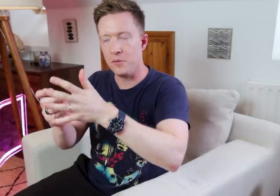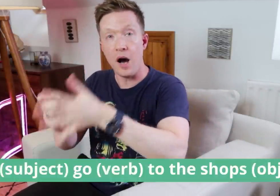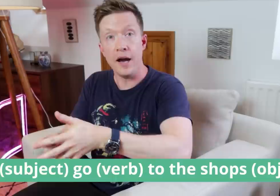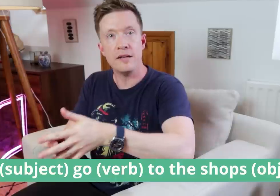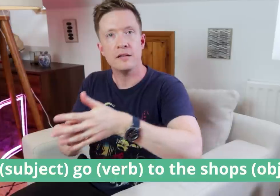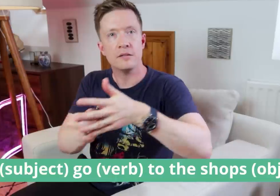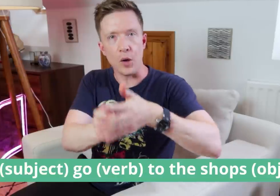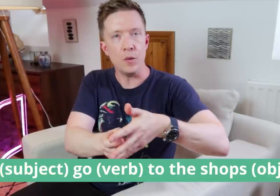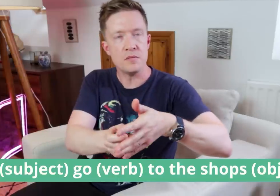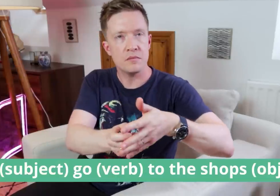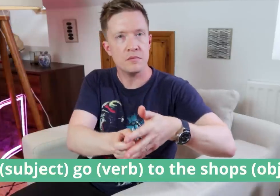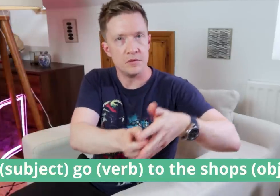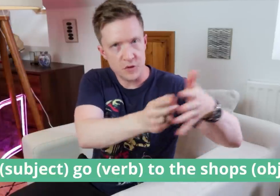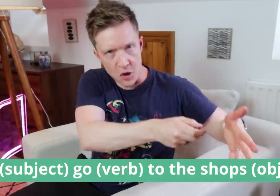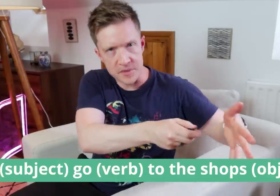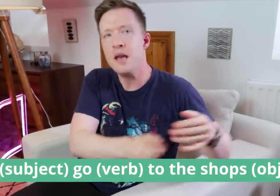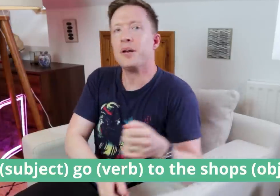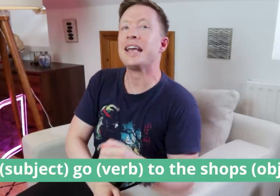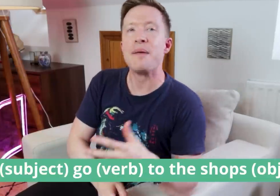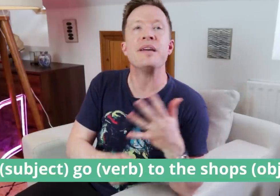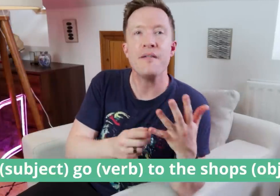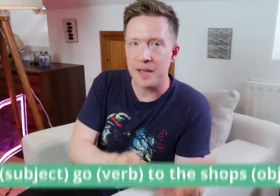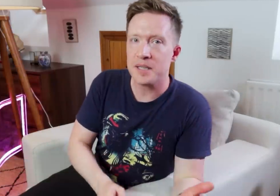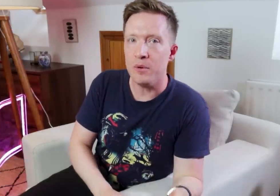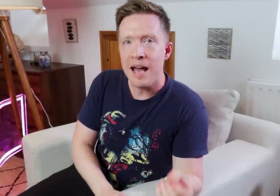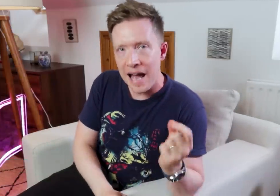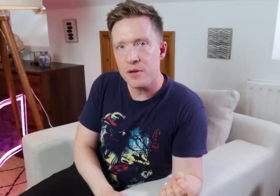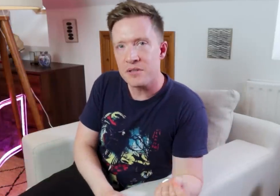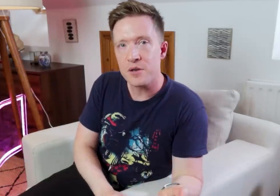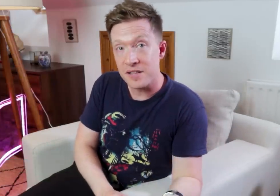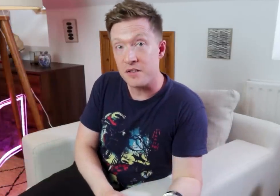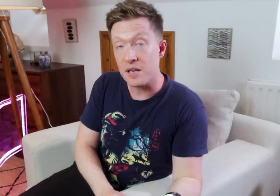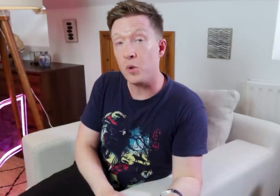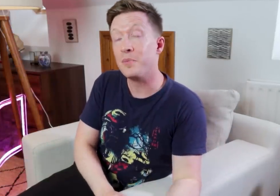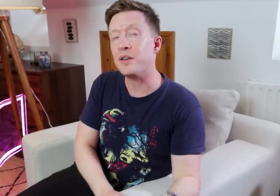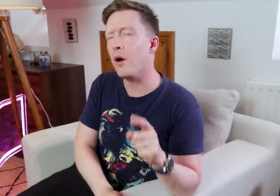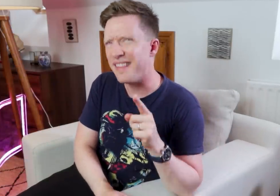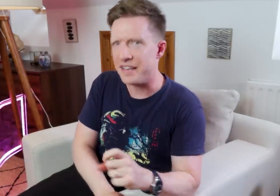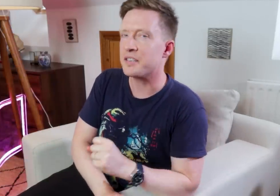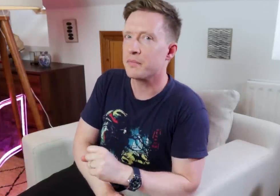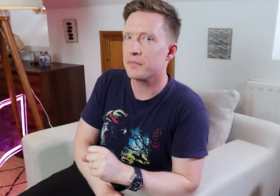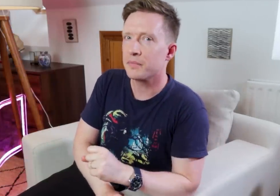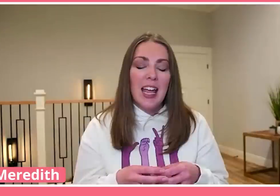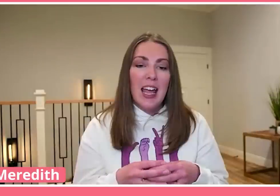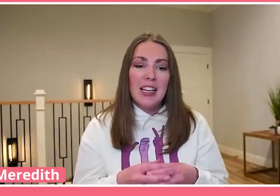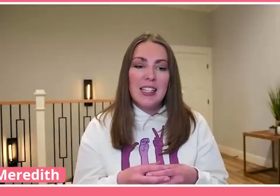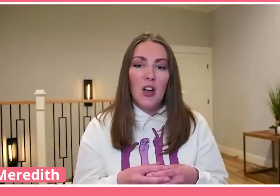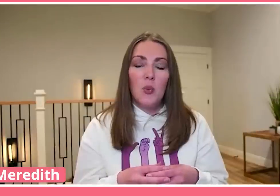example, I go to the shops, but it can be flexible. How you set your sentence up will depend on this. ASL, we